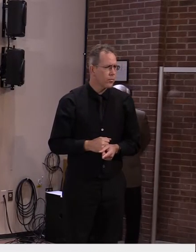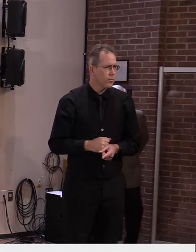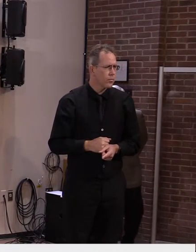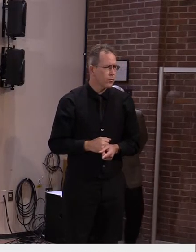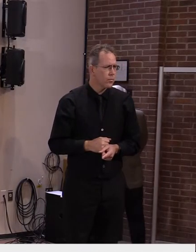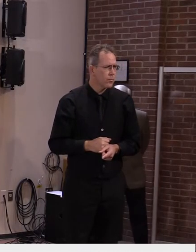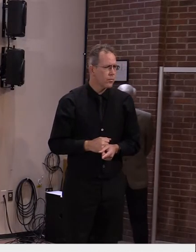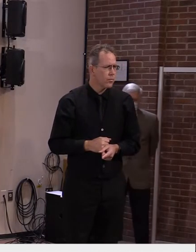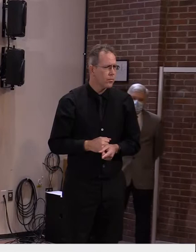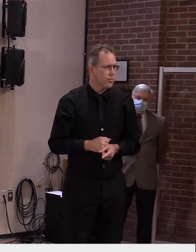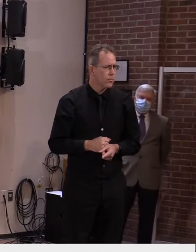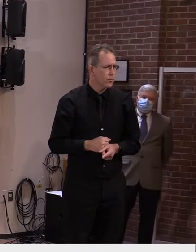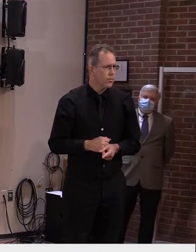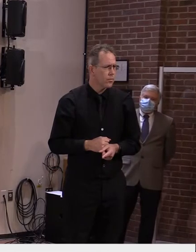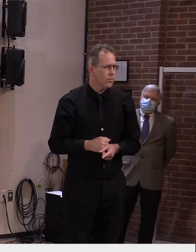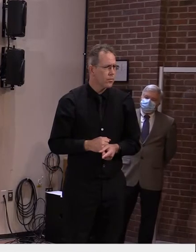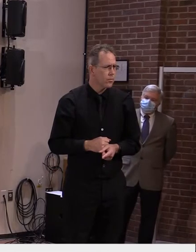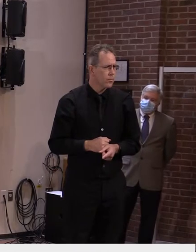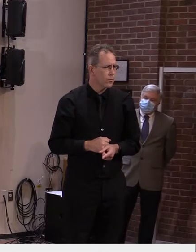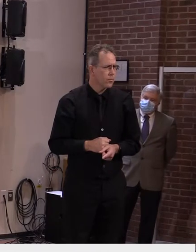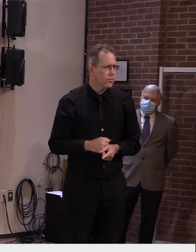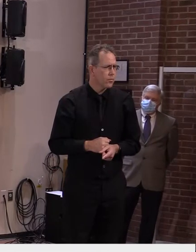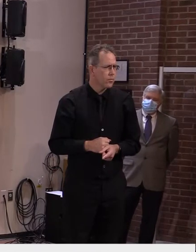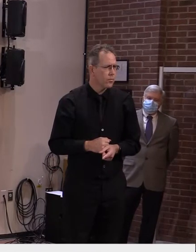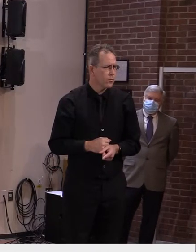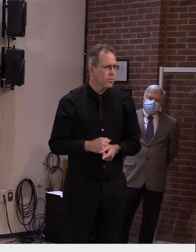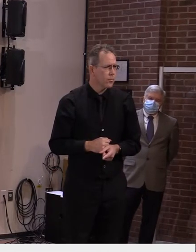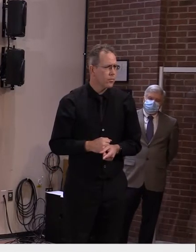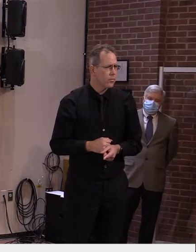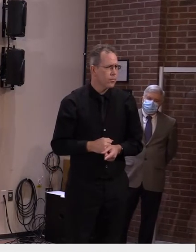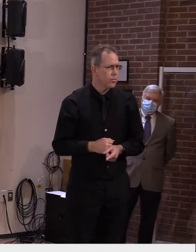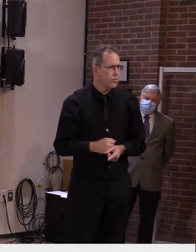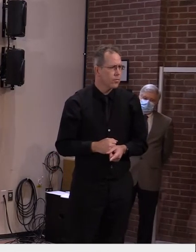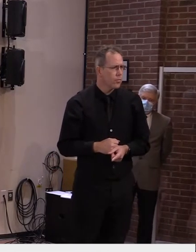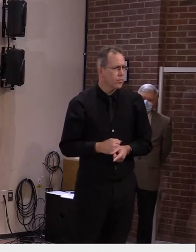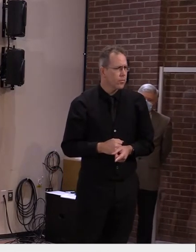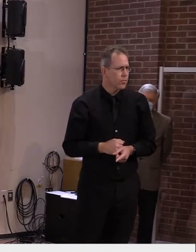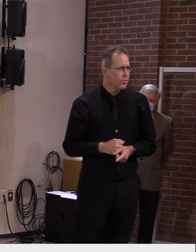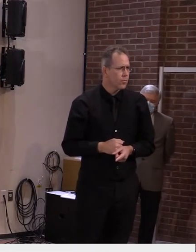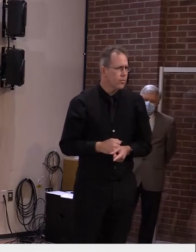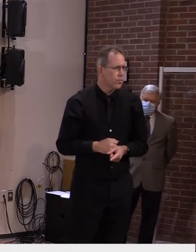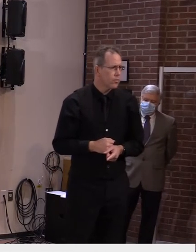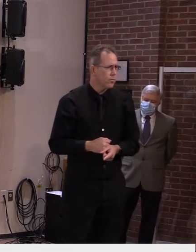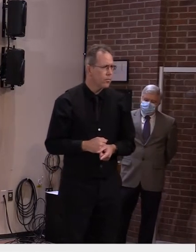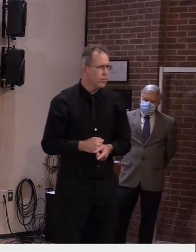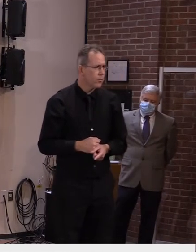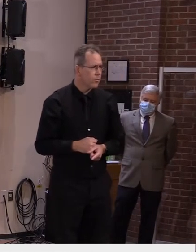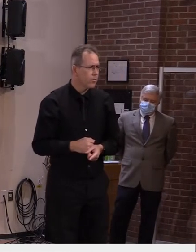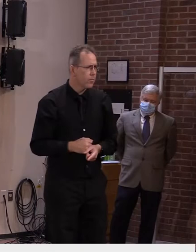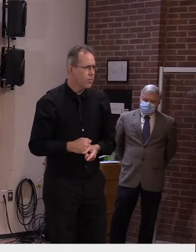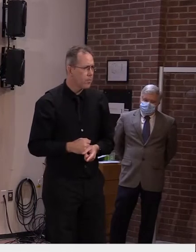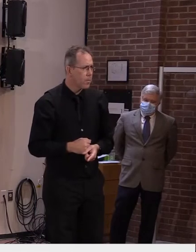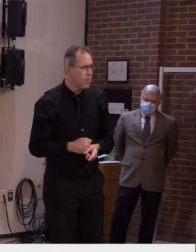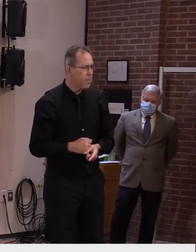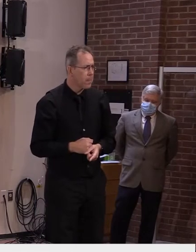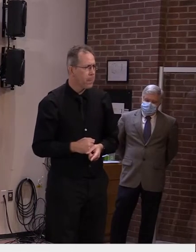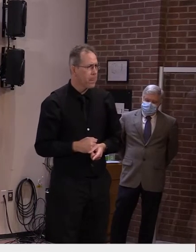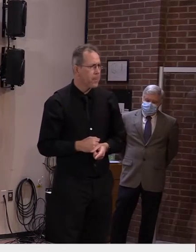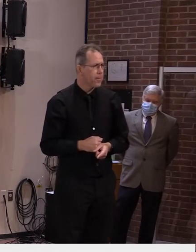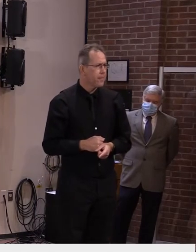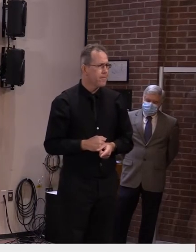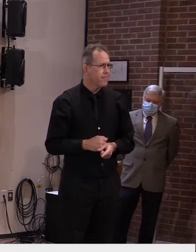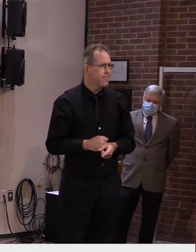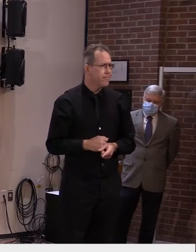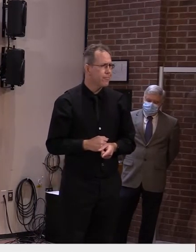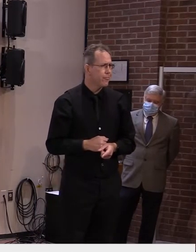with everyone in Vermont worried about public safety and with the lack of enough troopers because we don't have